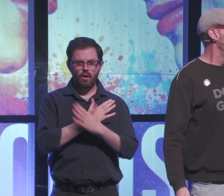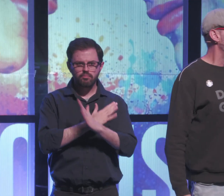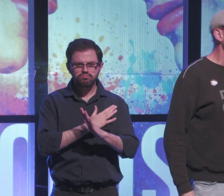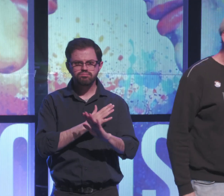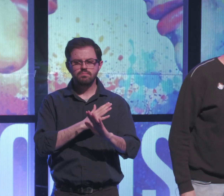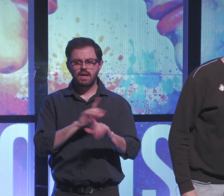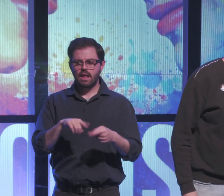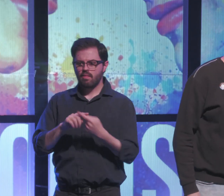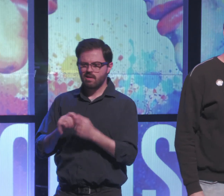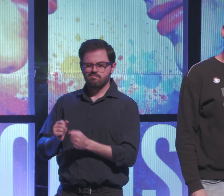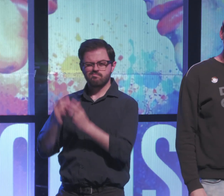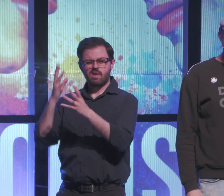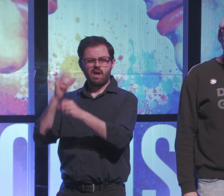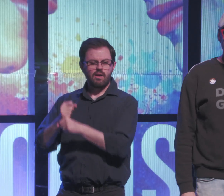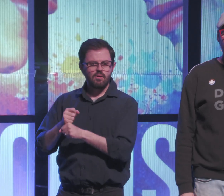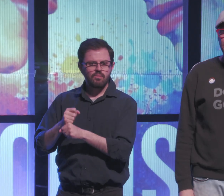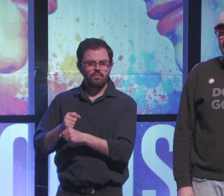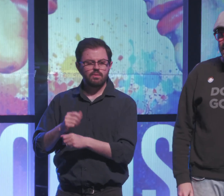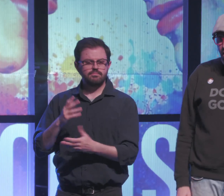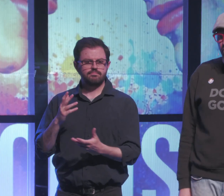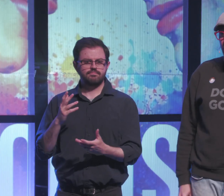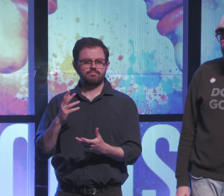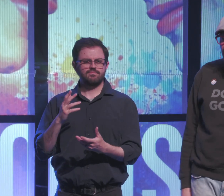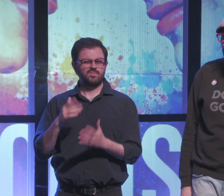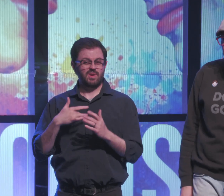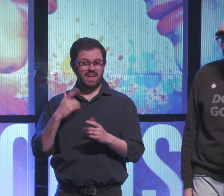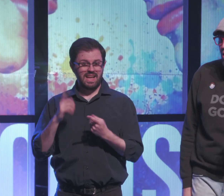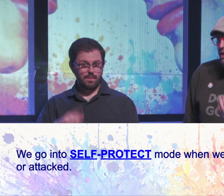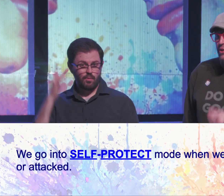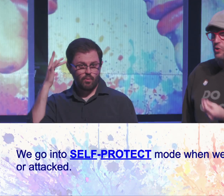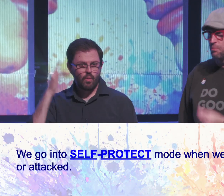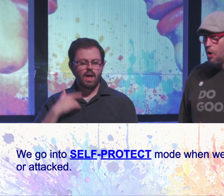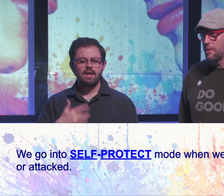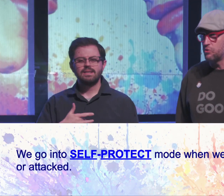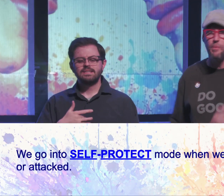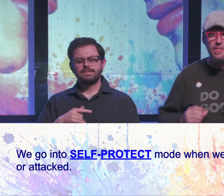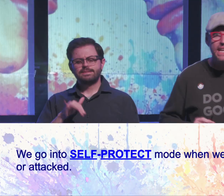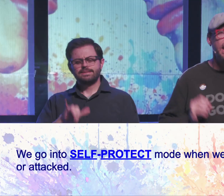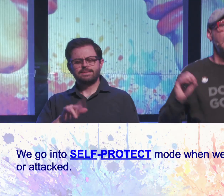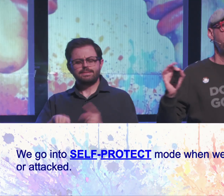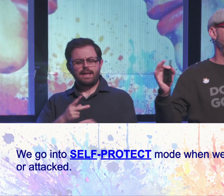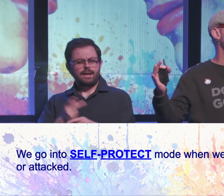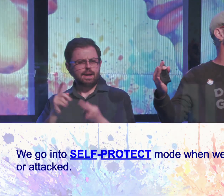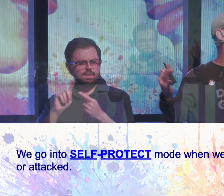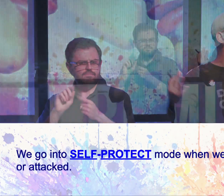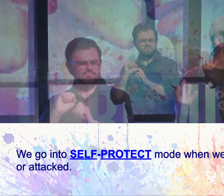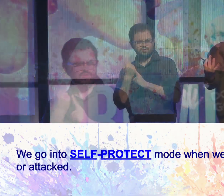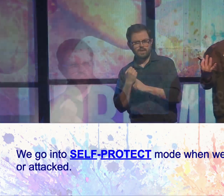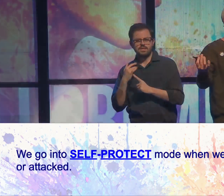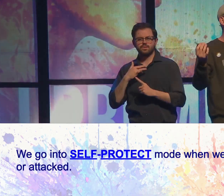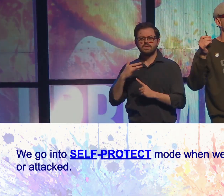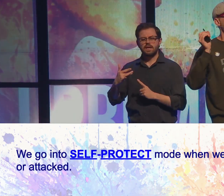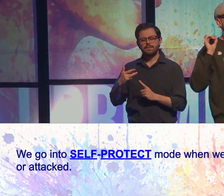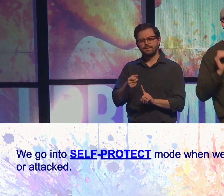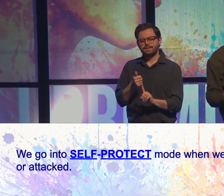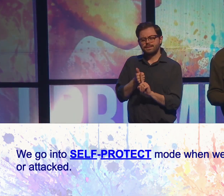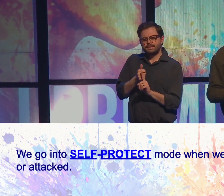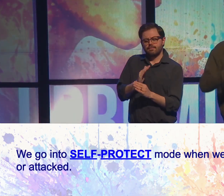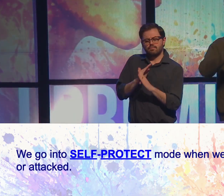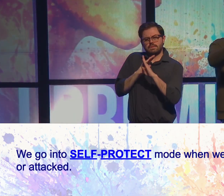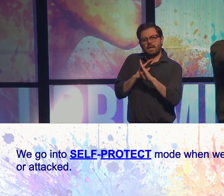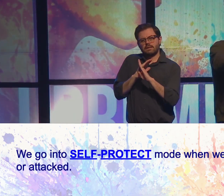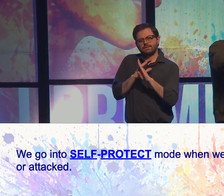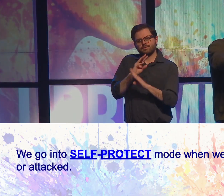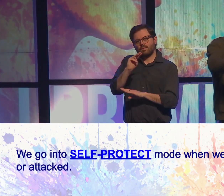Well, what's happening is we tend to go into self-protect mode in those moments, right? We think, I'm going to have this good conversation.